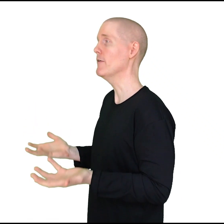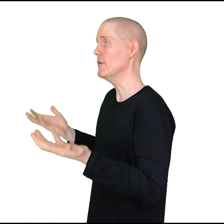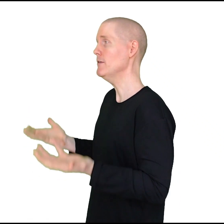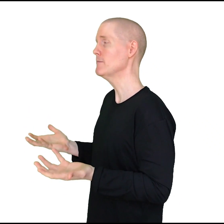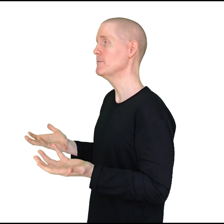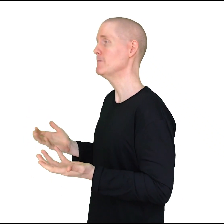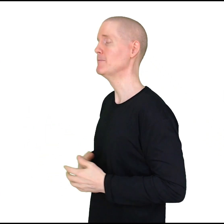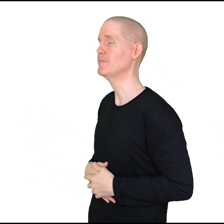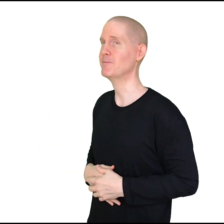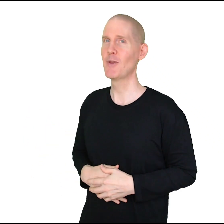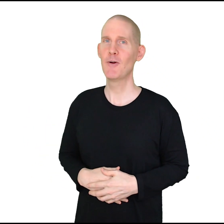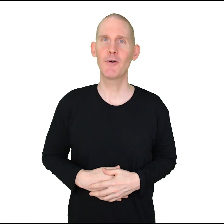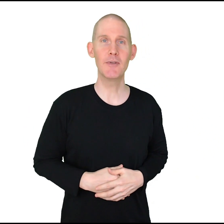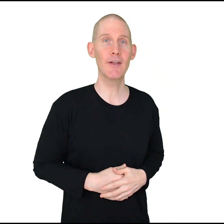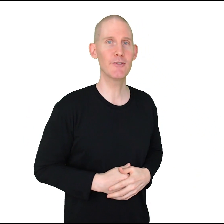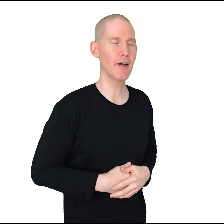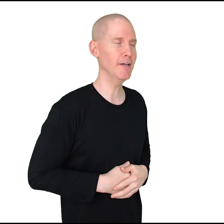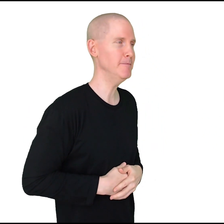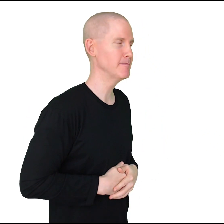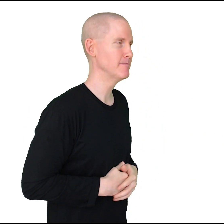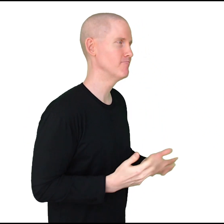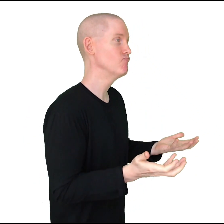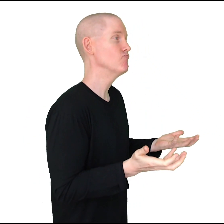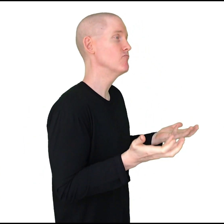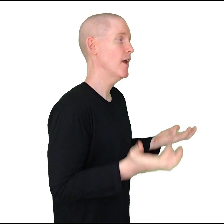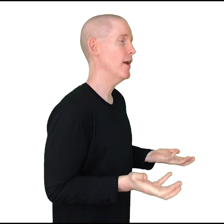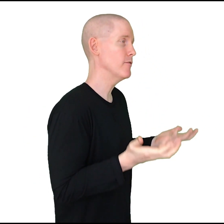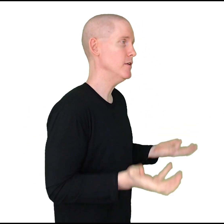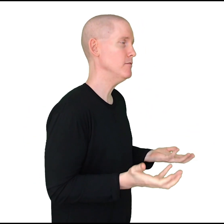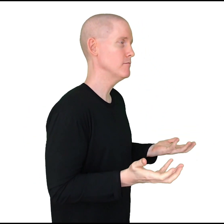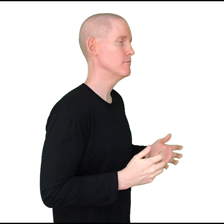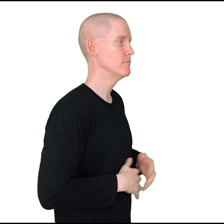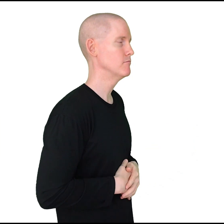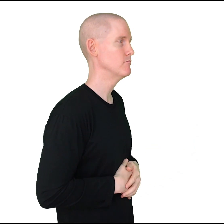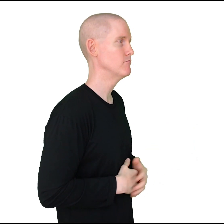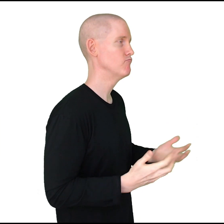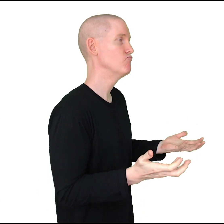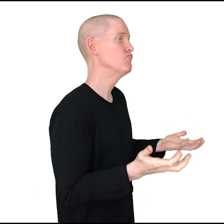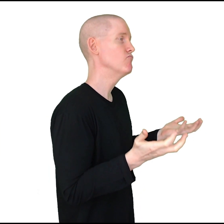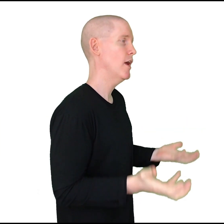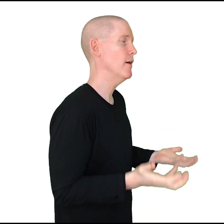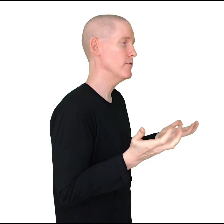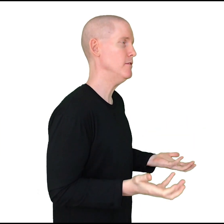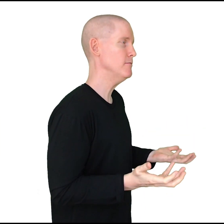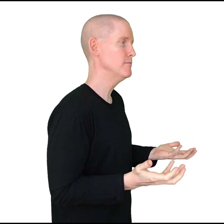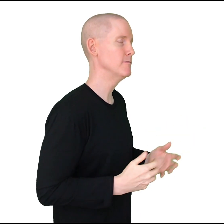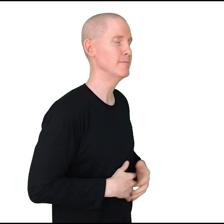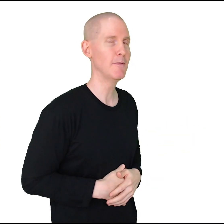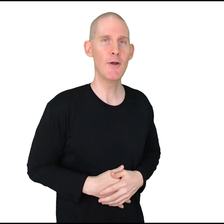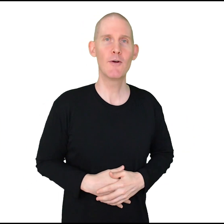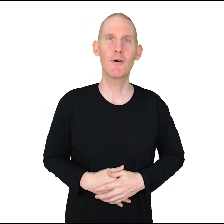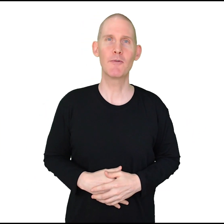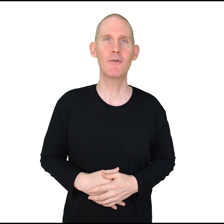Heavy. From the other side. Heavy. Heavy. From the front